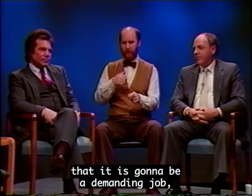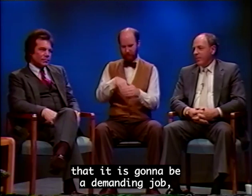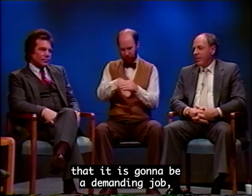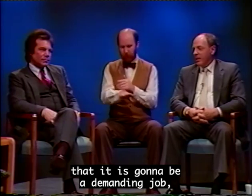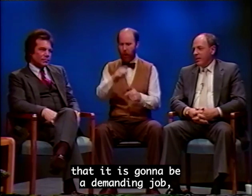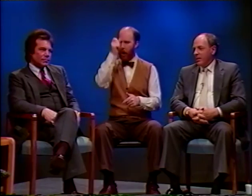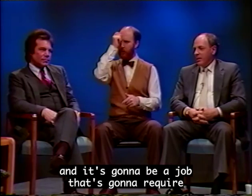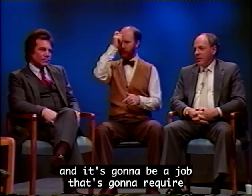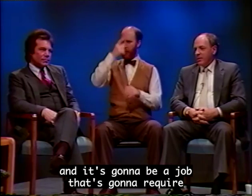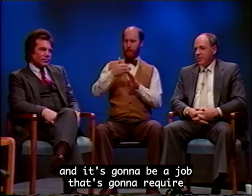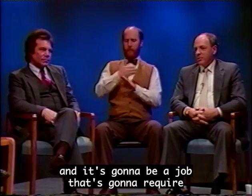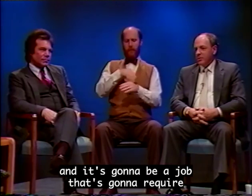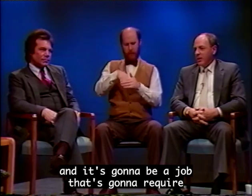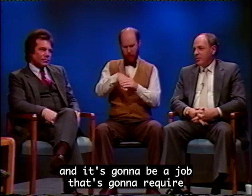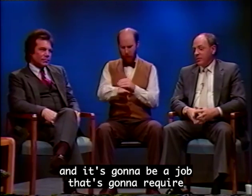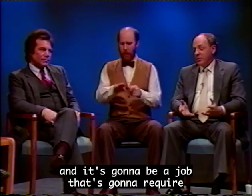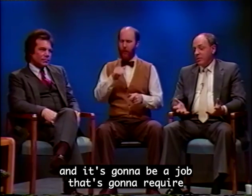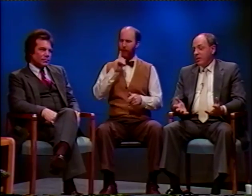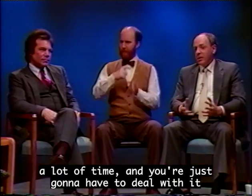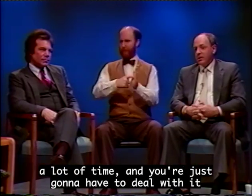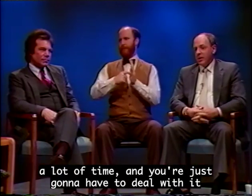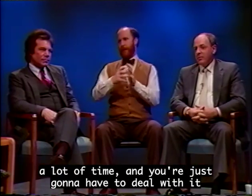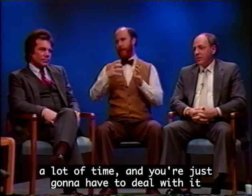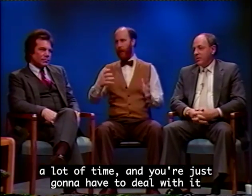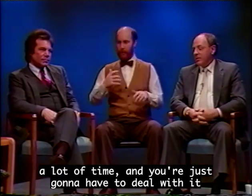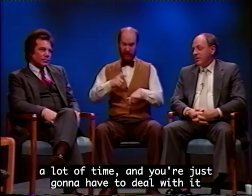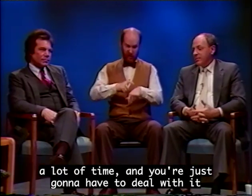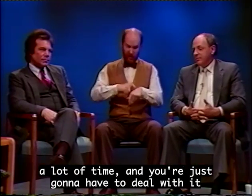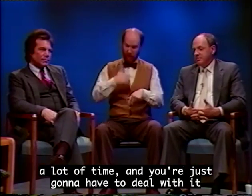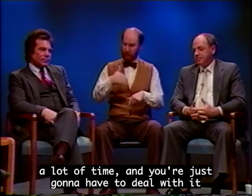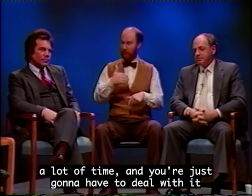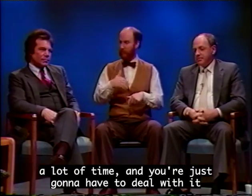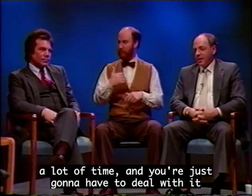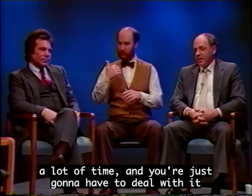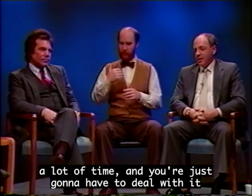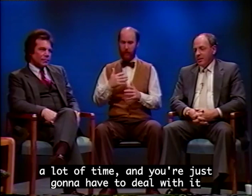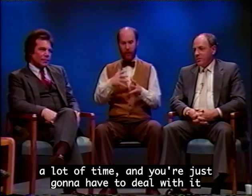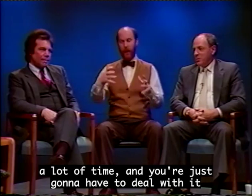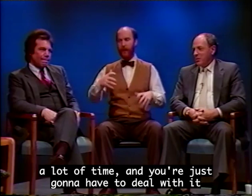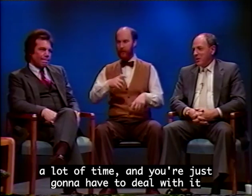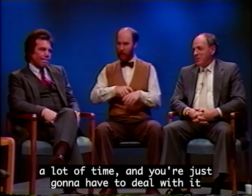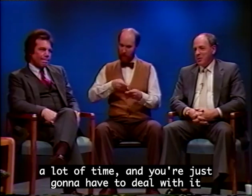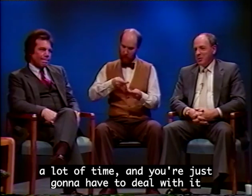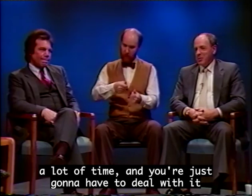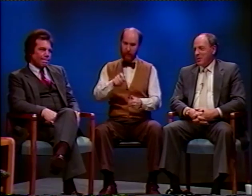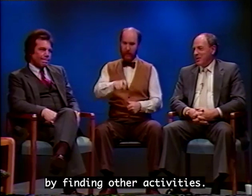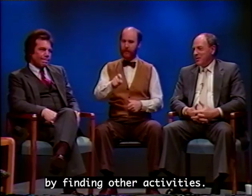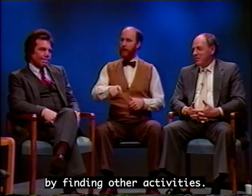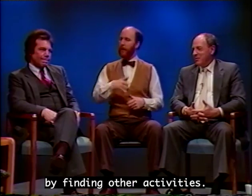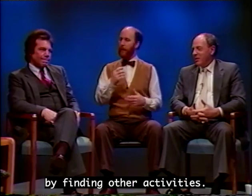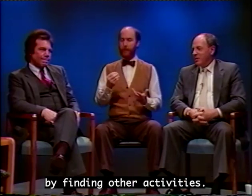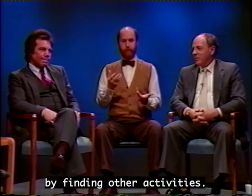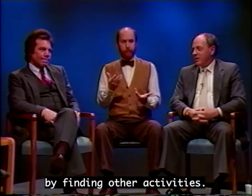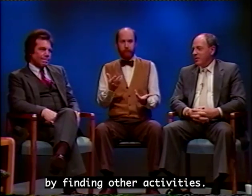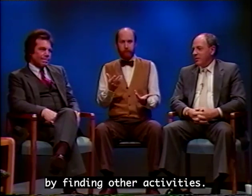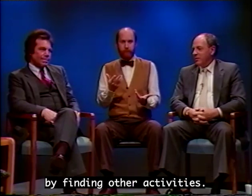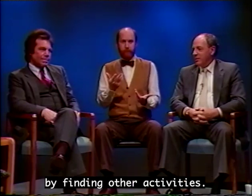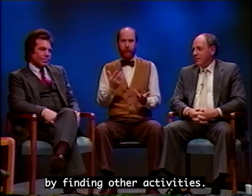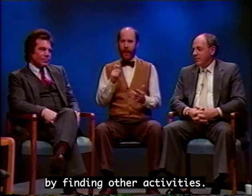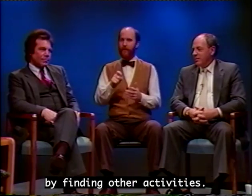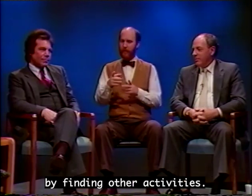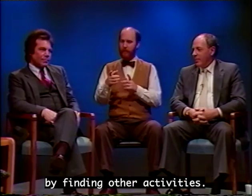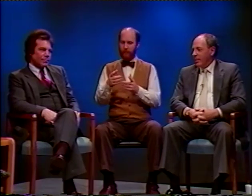job, and it's going to be a job that's going to require a lot of time, and you're just going to have to deal with it by finding other